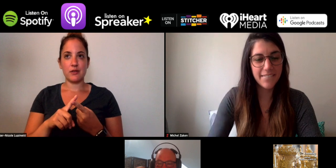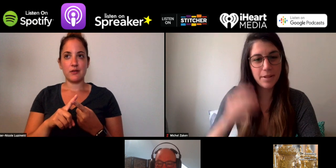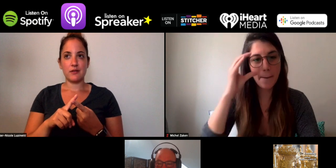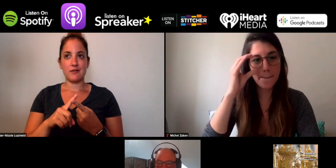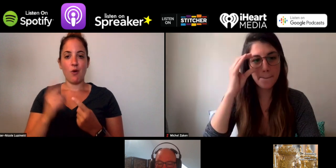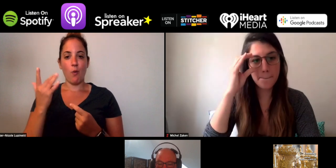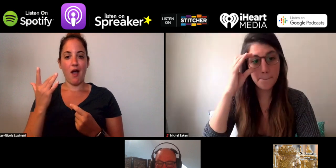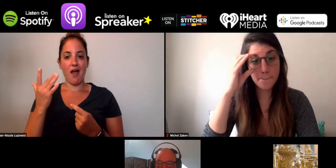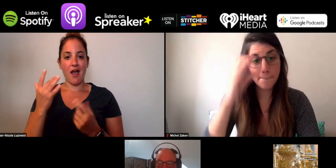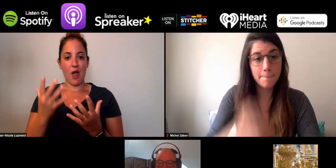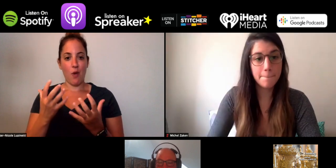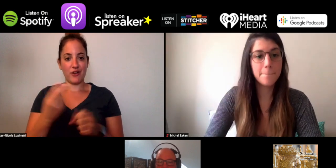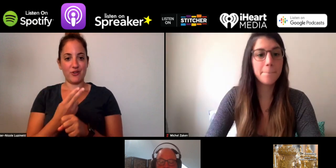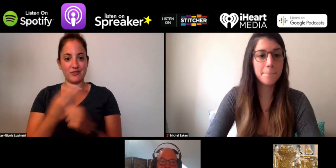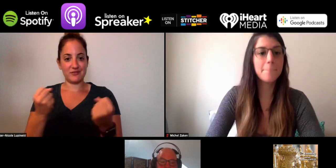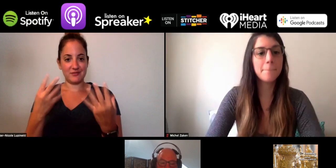have ASL on the show.